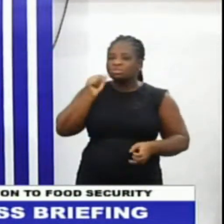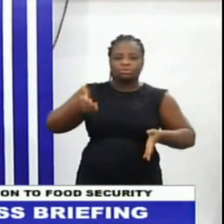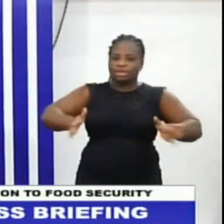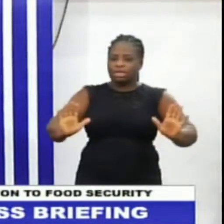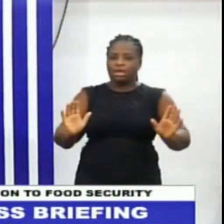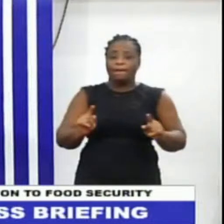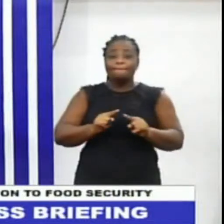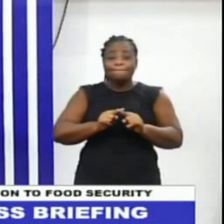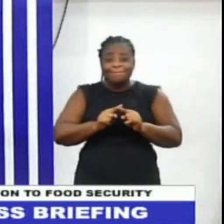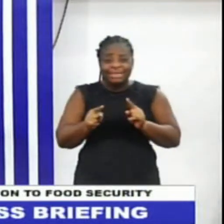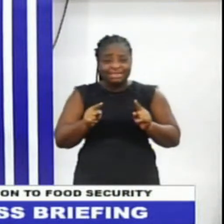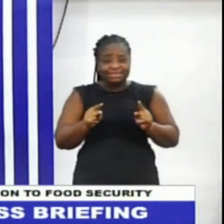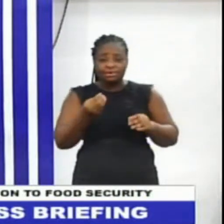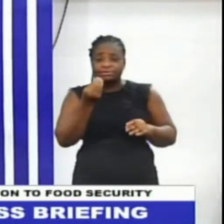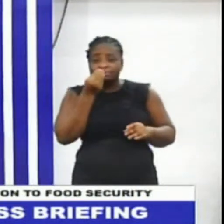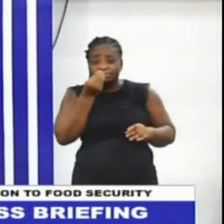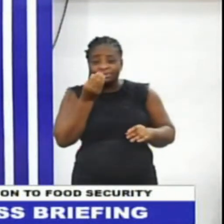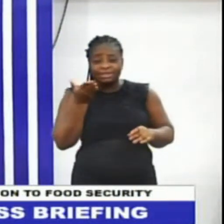food sections in these